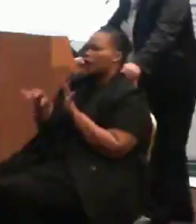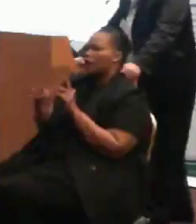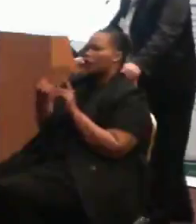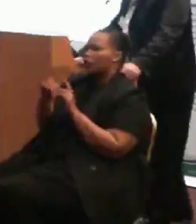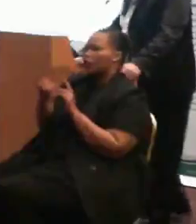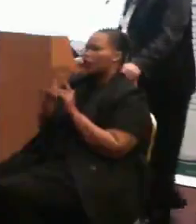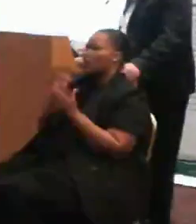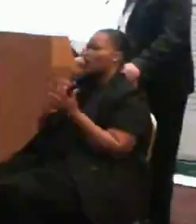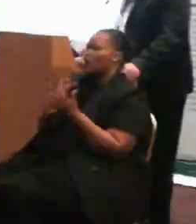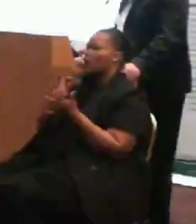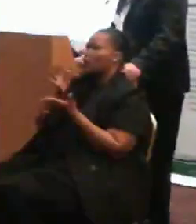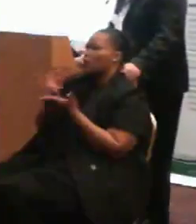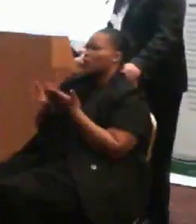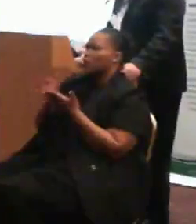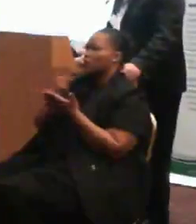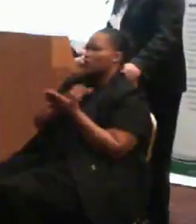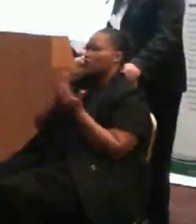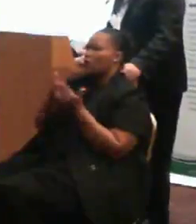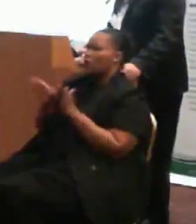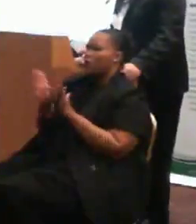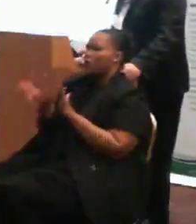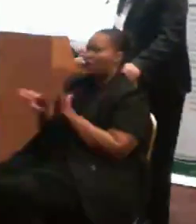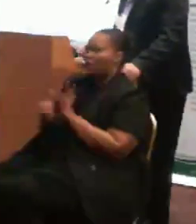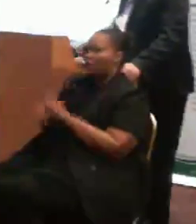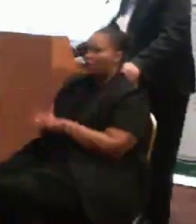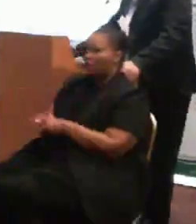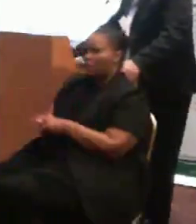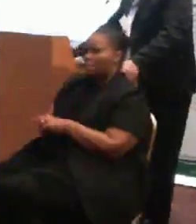my application to the Competition Commission.